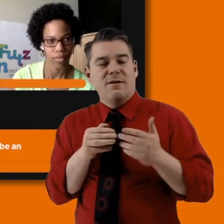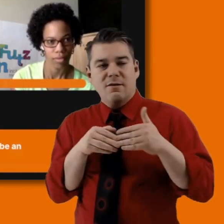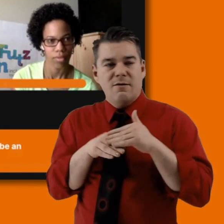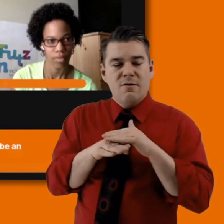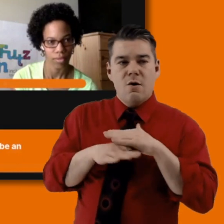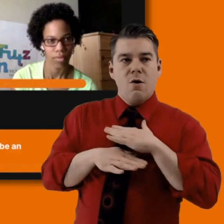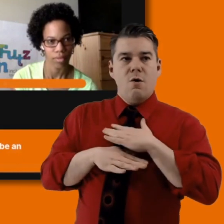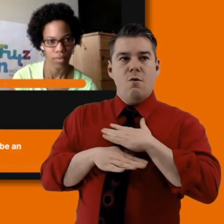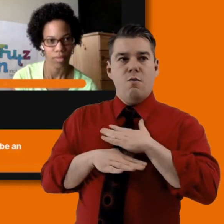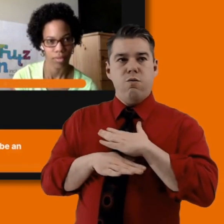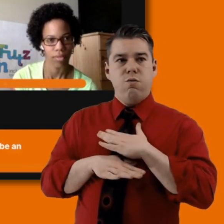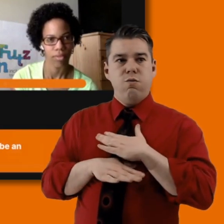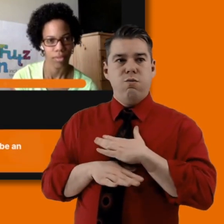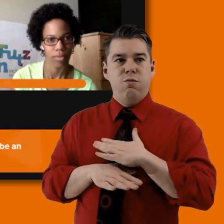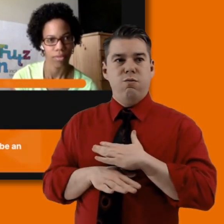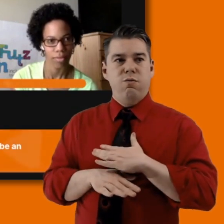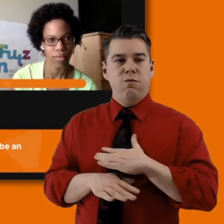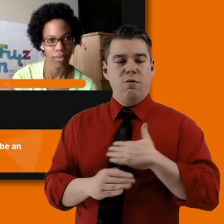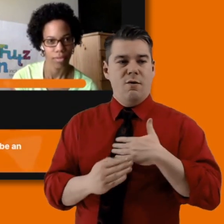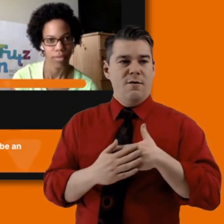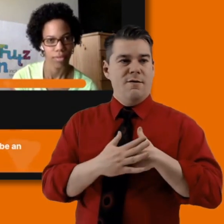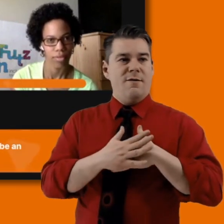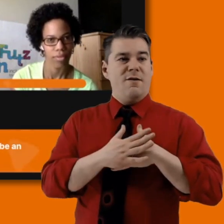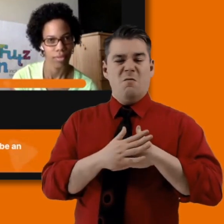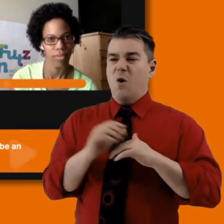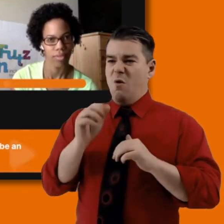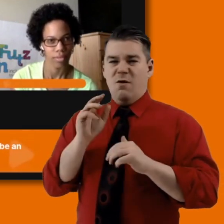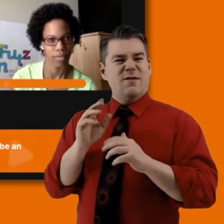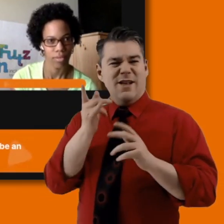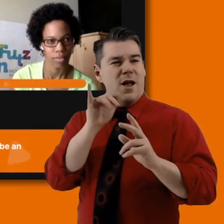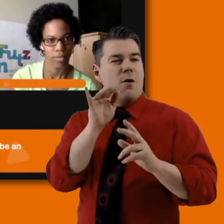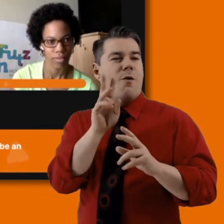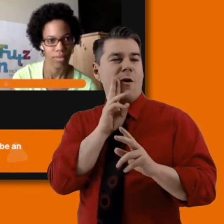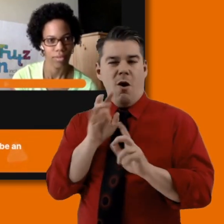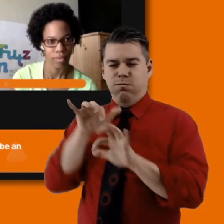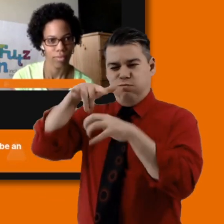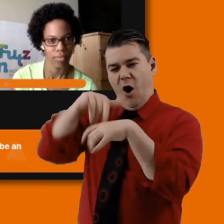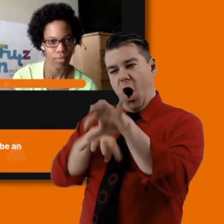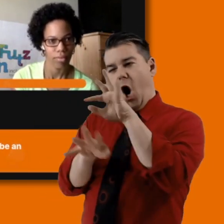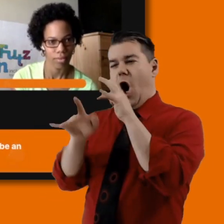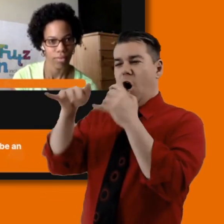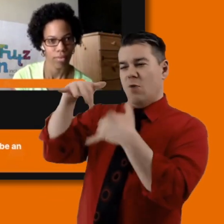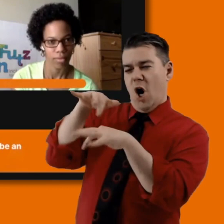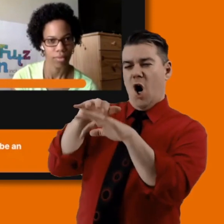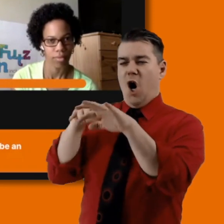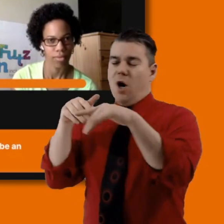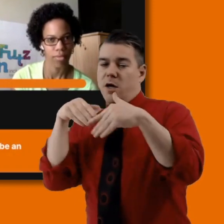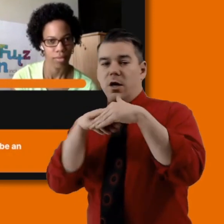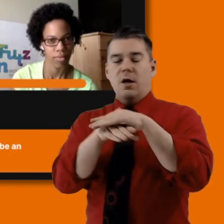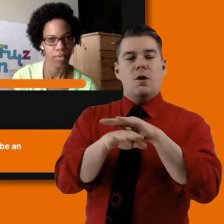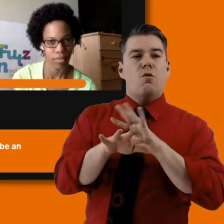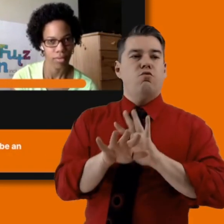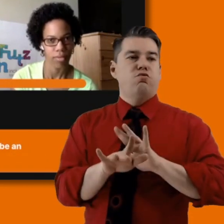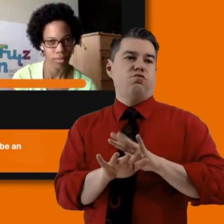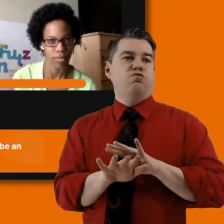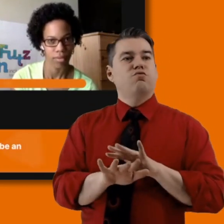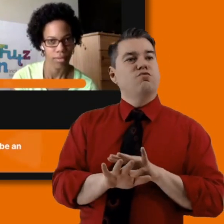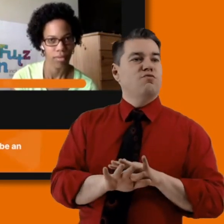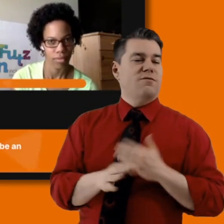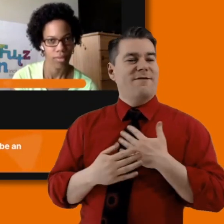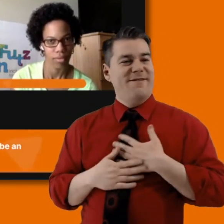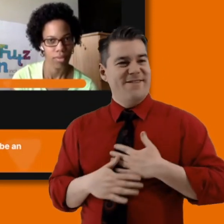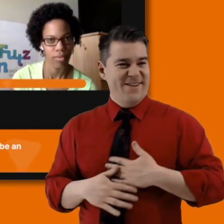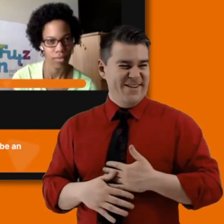shore in what is otherwise really, really choppy waters. And that is a through line, Michelle. You're absolutely right that we